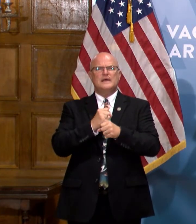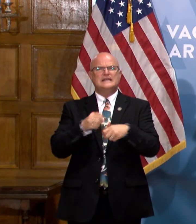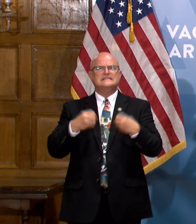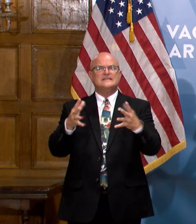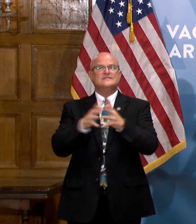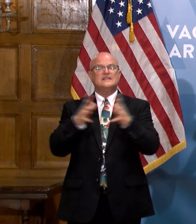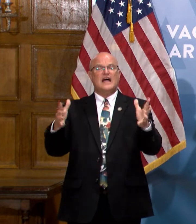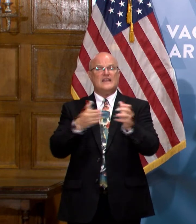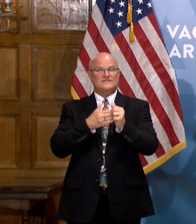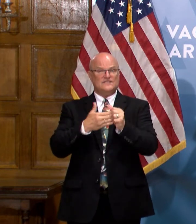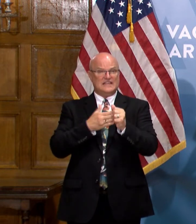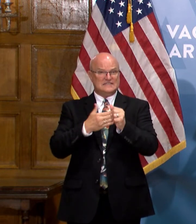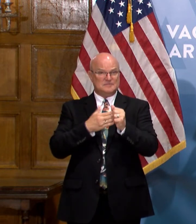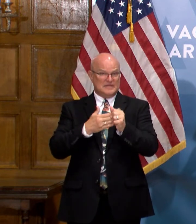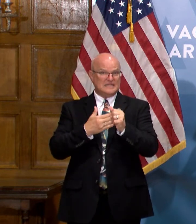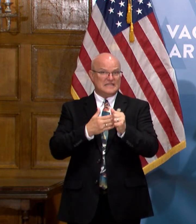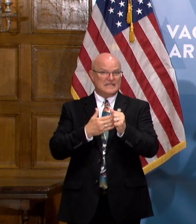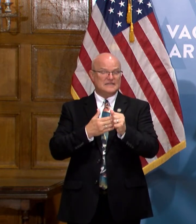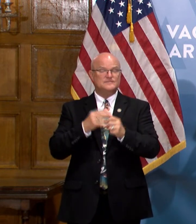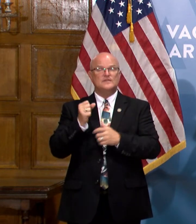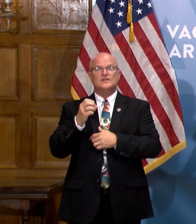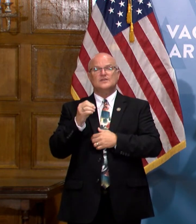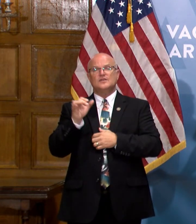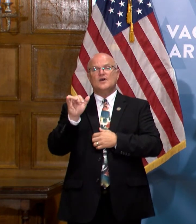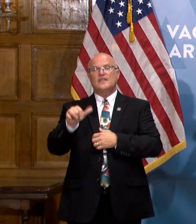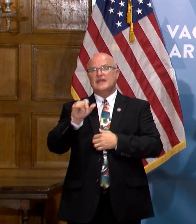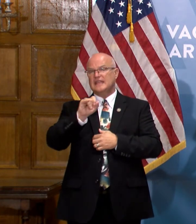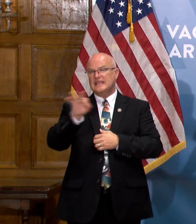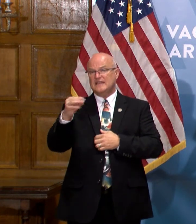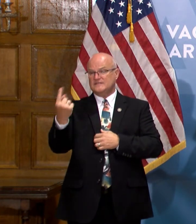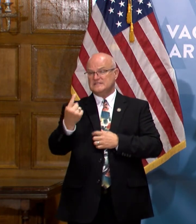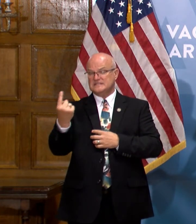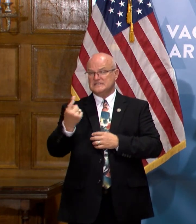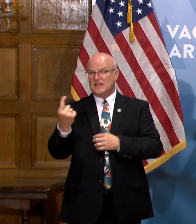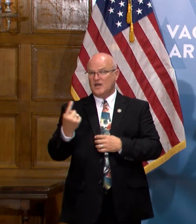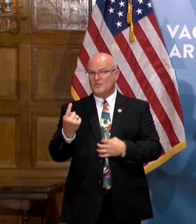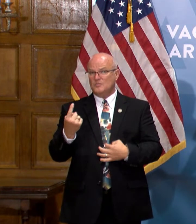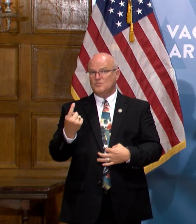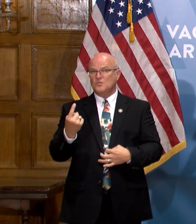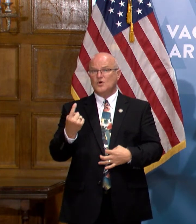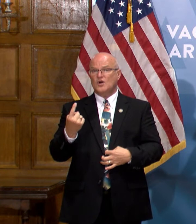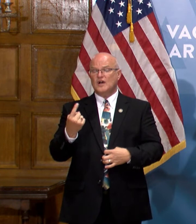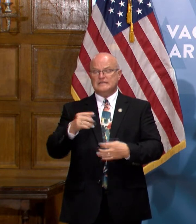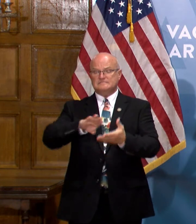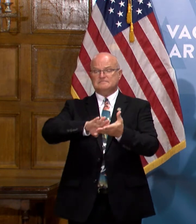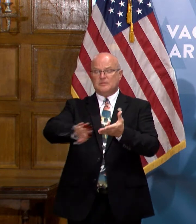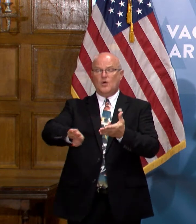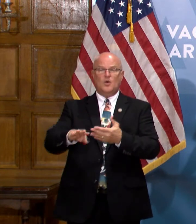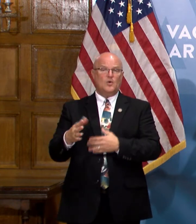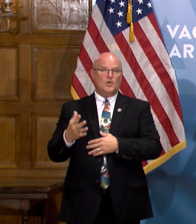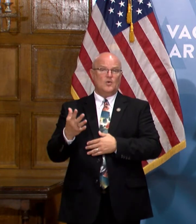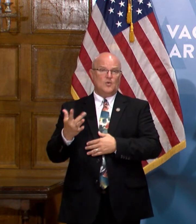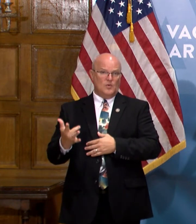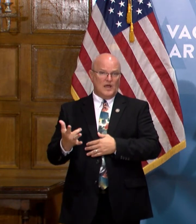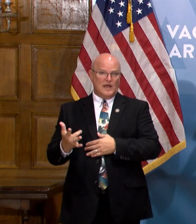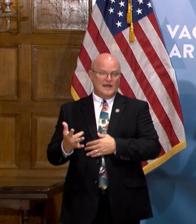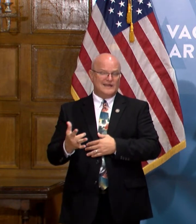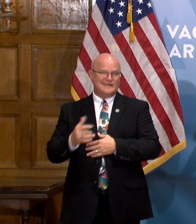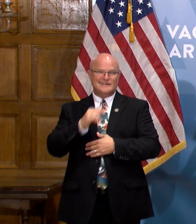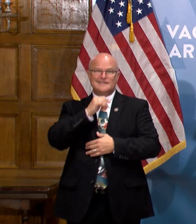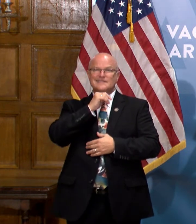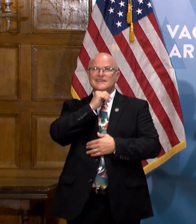gives a lot of flexibility there, so that if someone is discharged because they